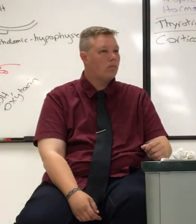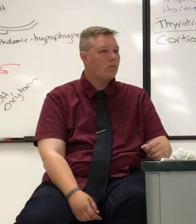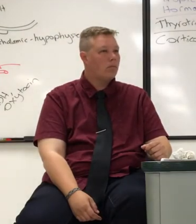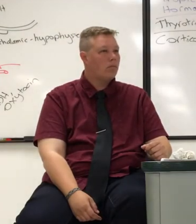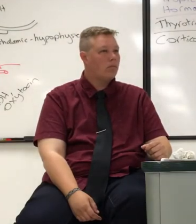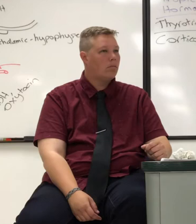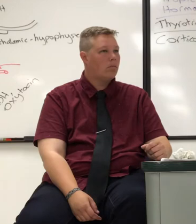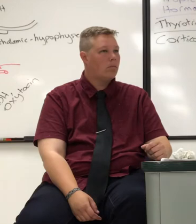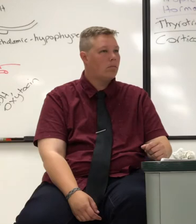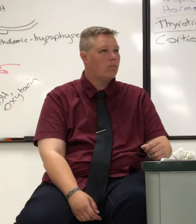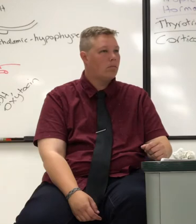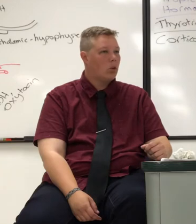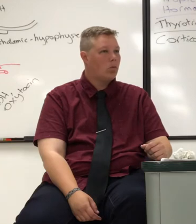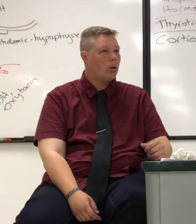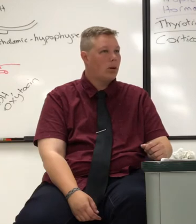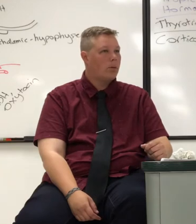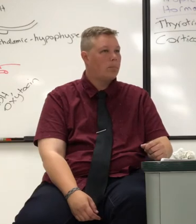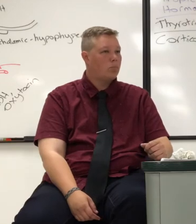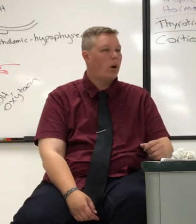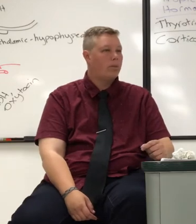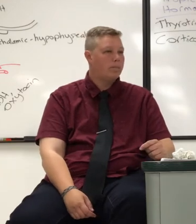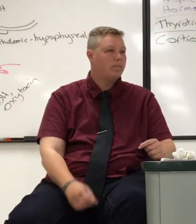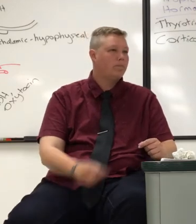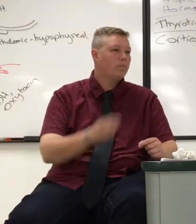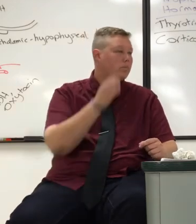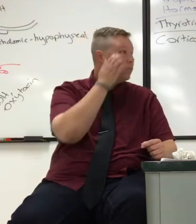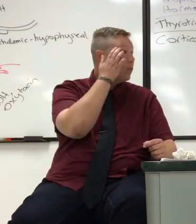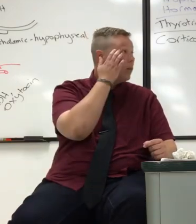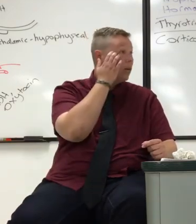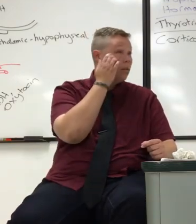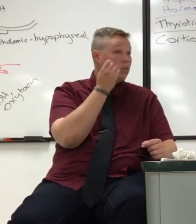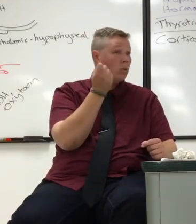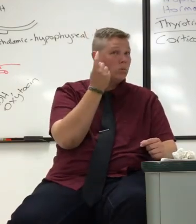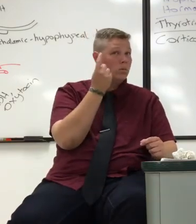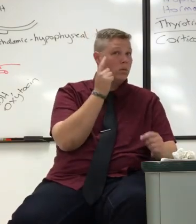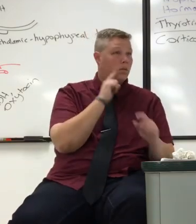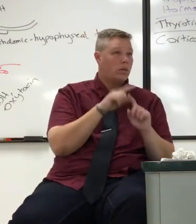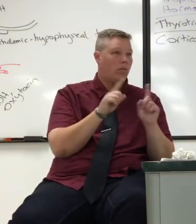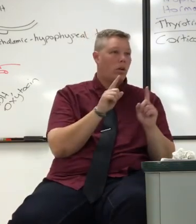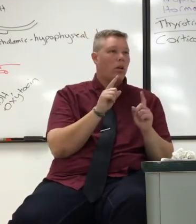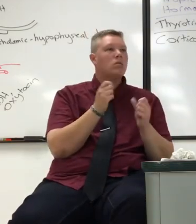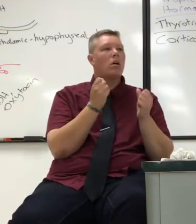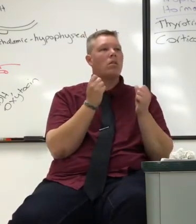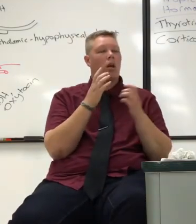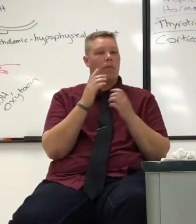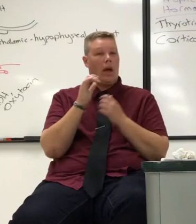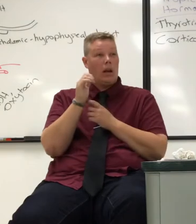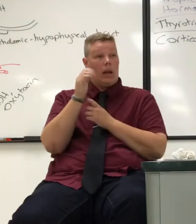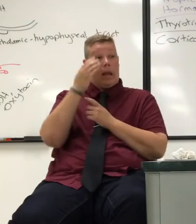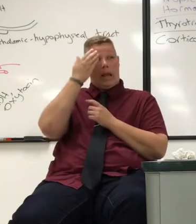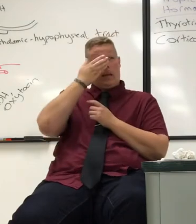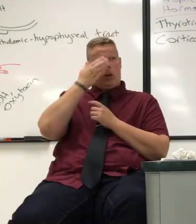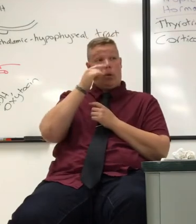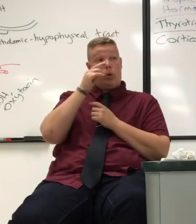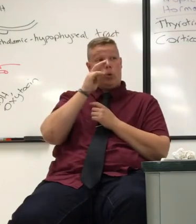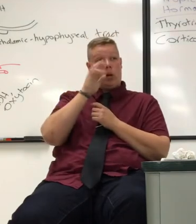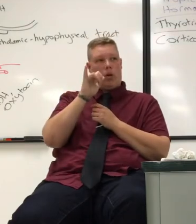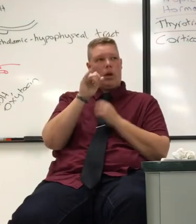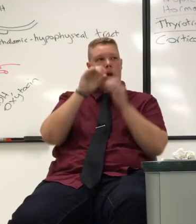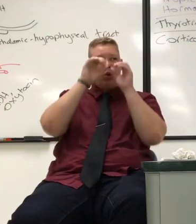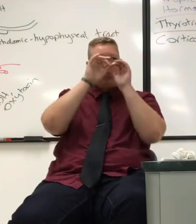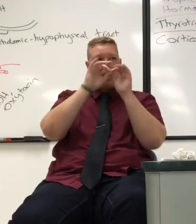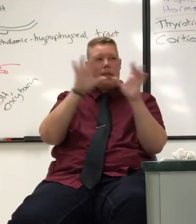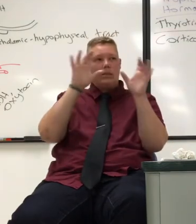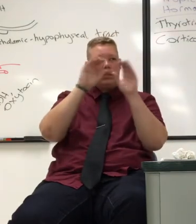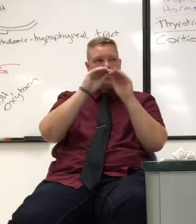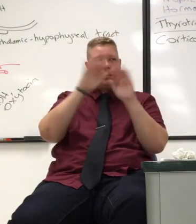So do you see how it's the same thing, just a different regulatory hormone? There's a lot of secretions from the anterior pituitary. Okay, that's, I'm